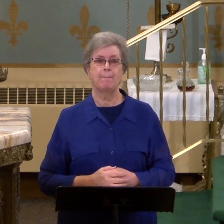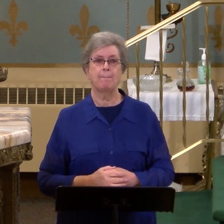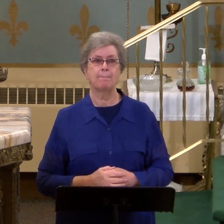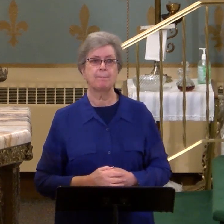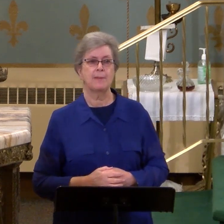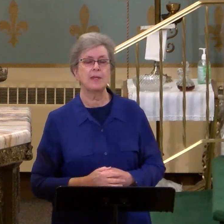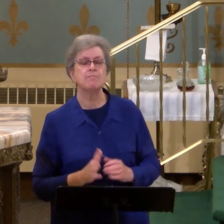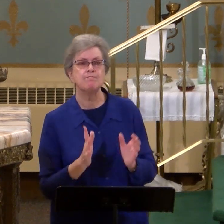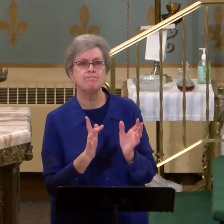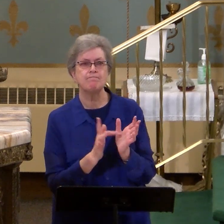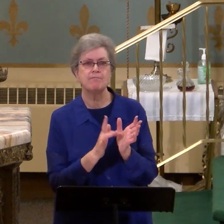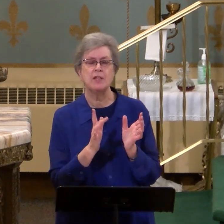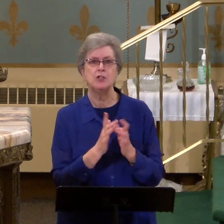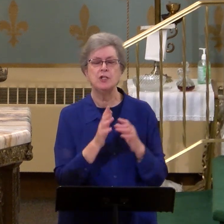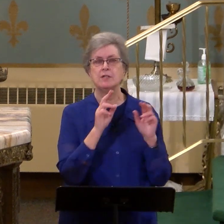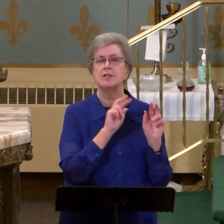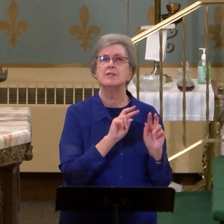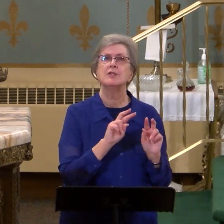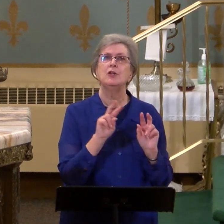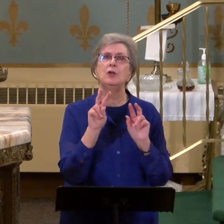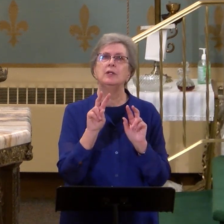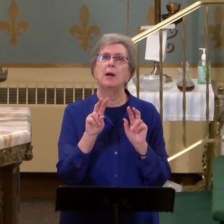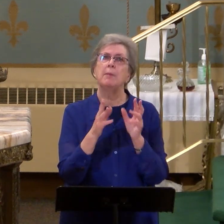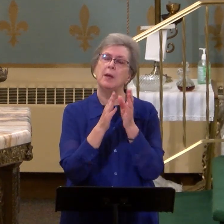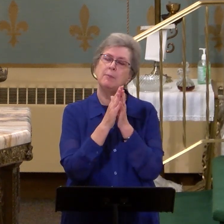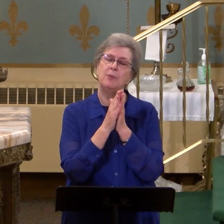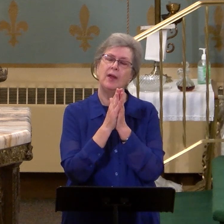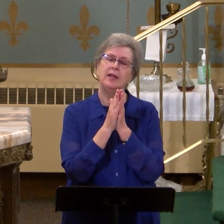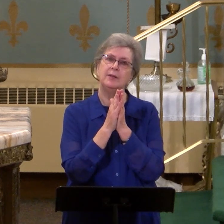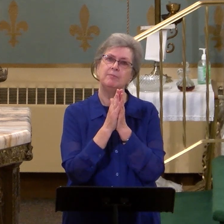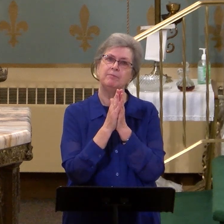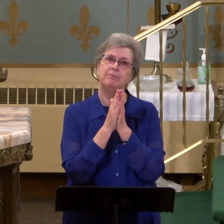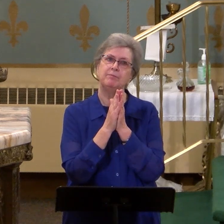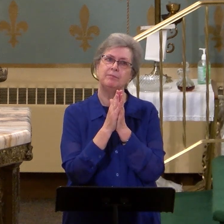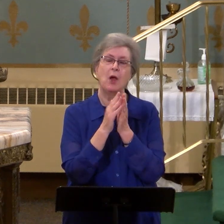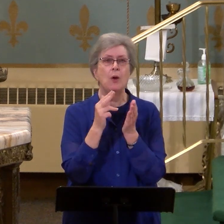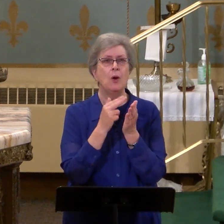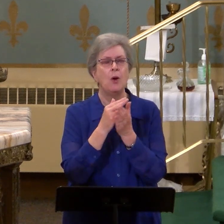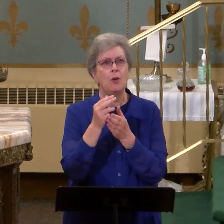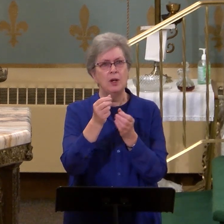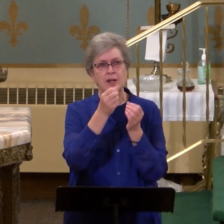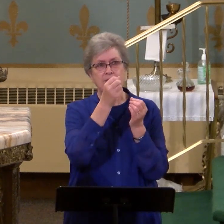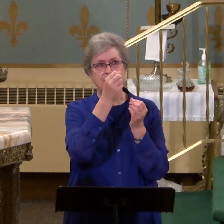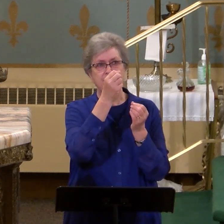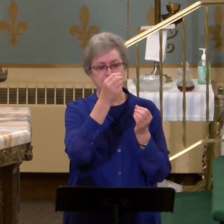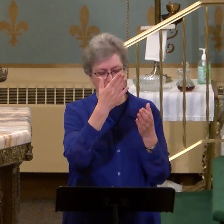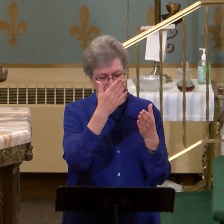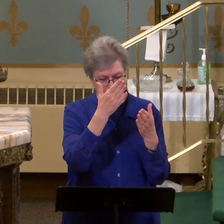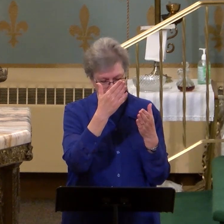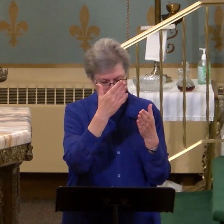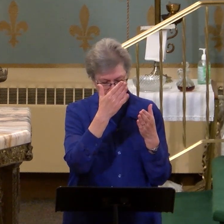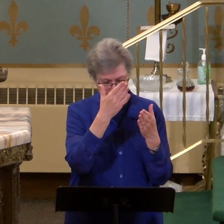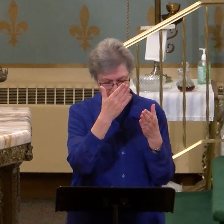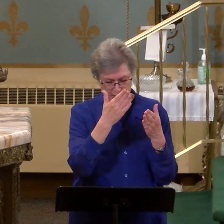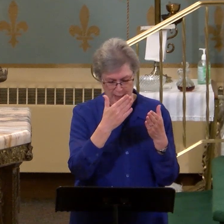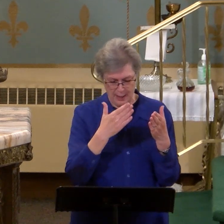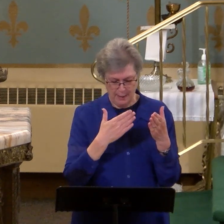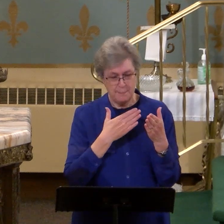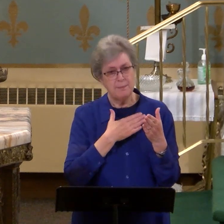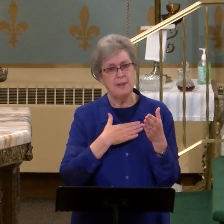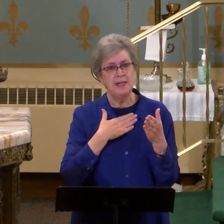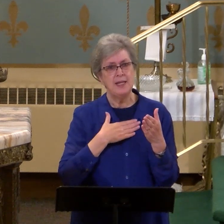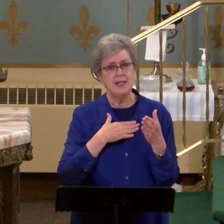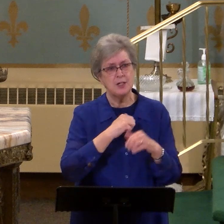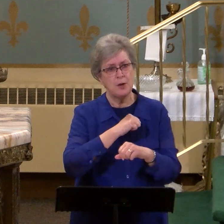Lifting up his eyes to heaven, Jesus prayed, saying, Holy Father, keep them in your name that you have given